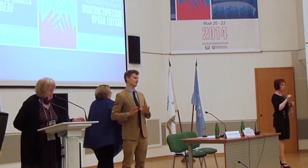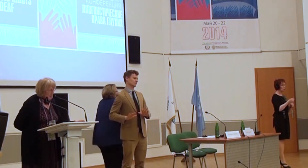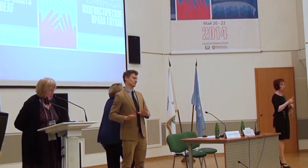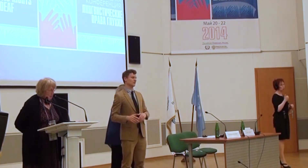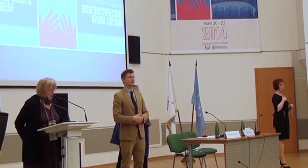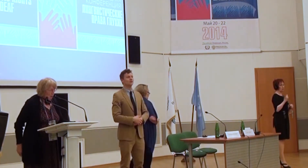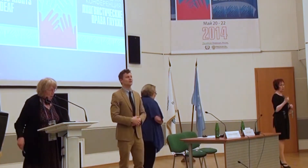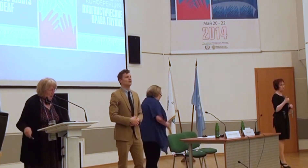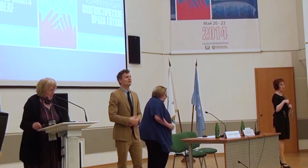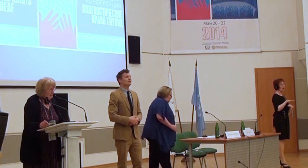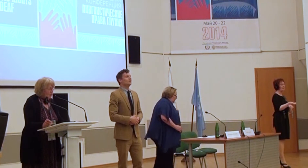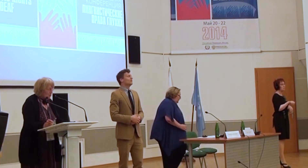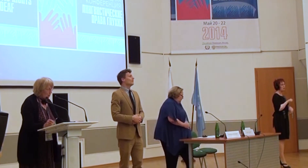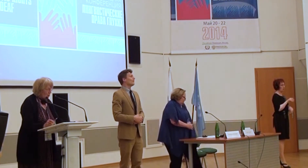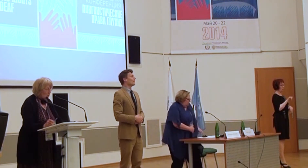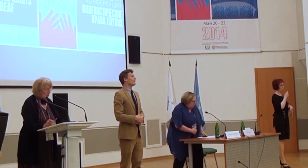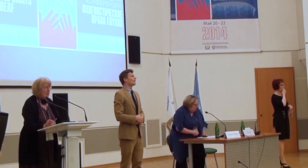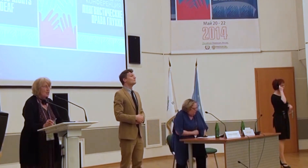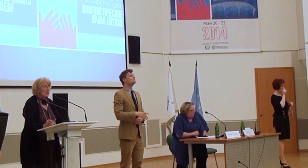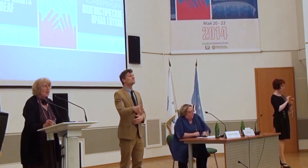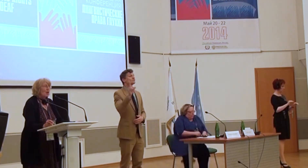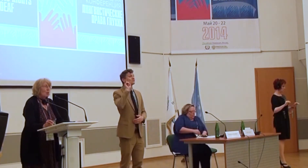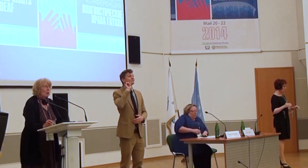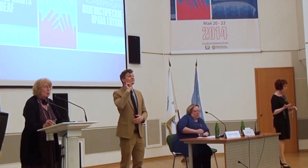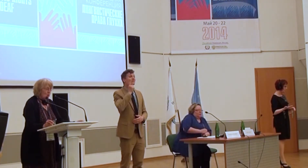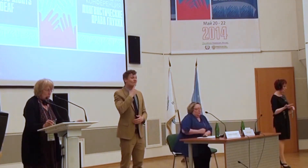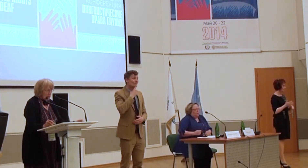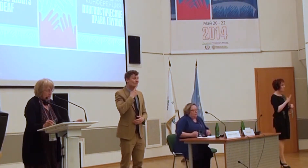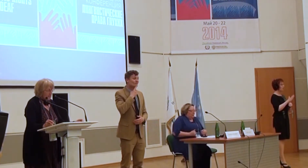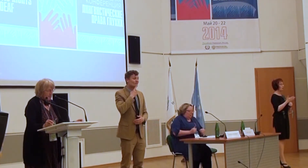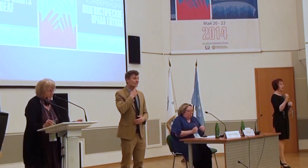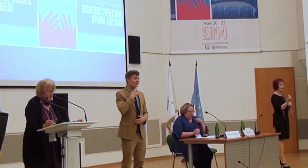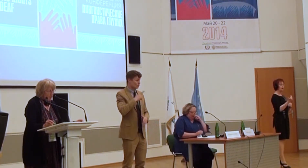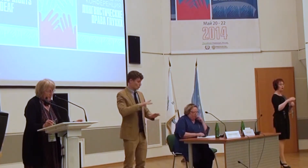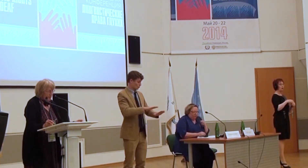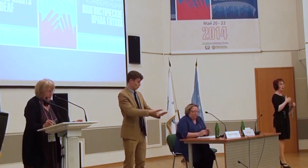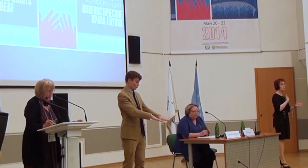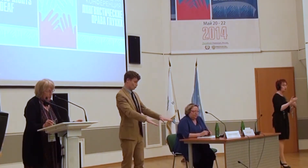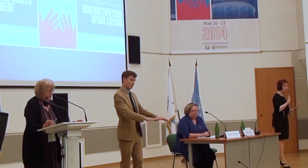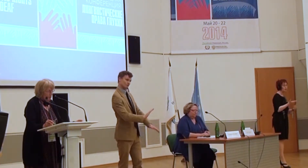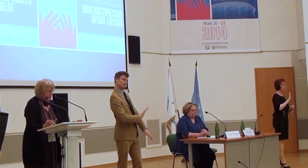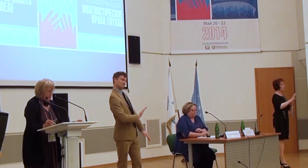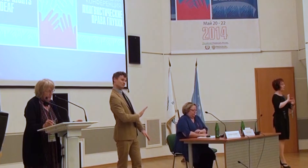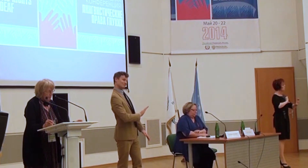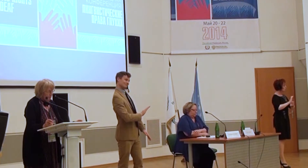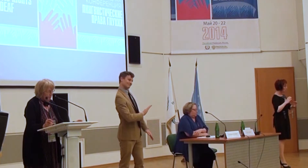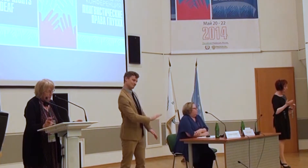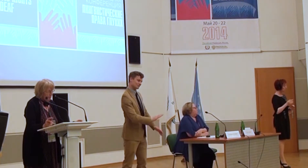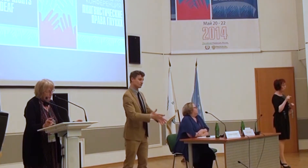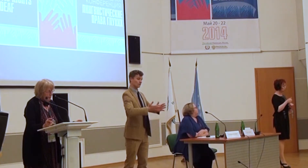that which we take away from deaf children in communication will also be deficient in their thinking